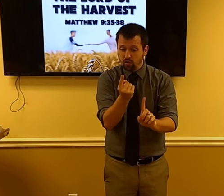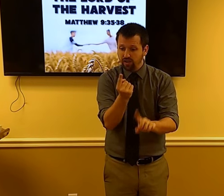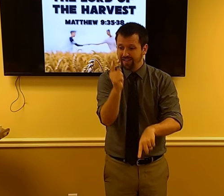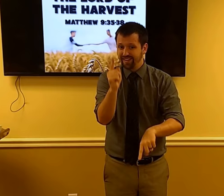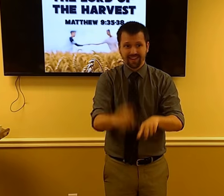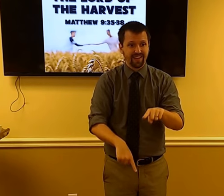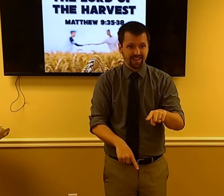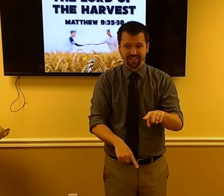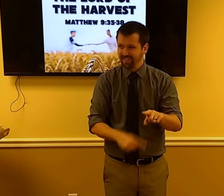alone can't.